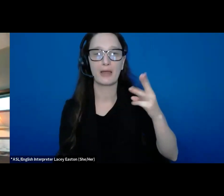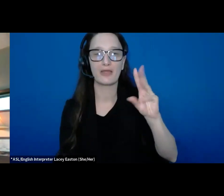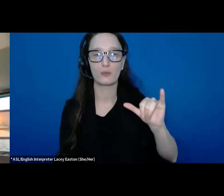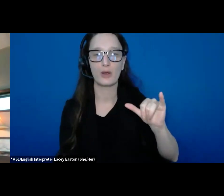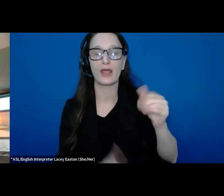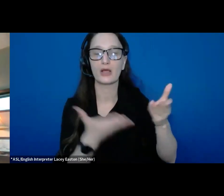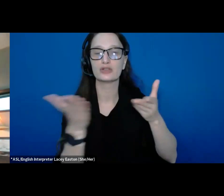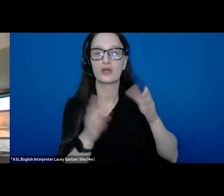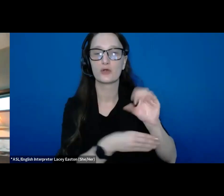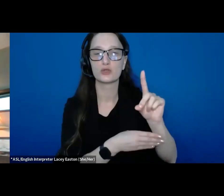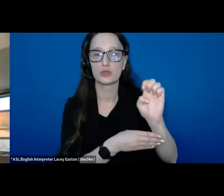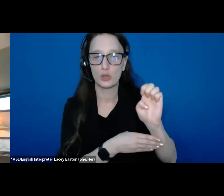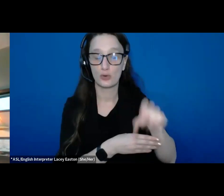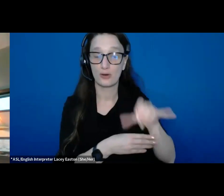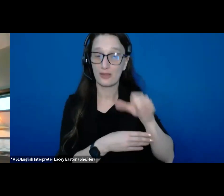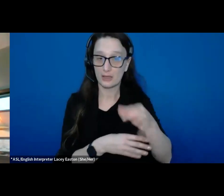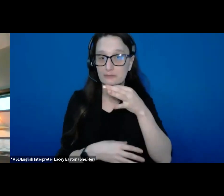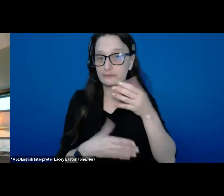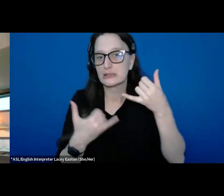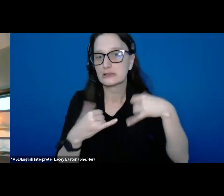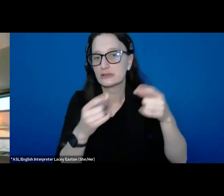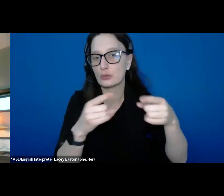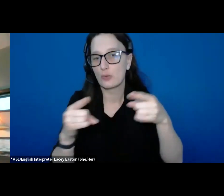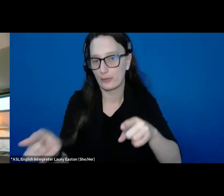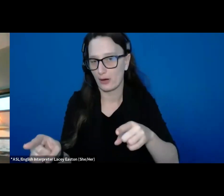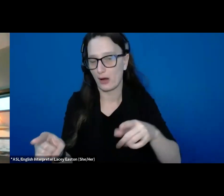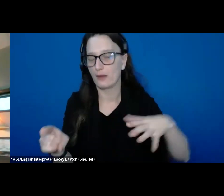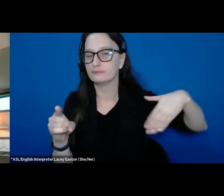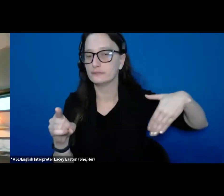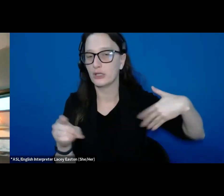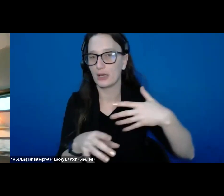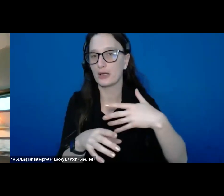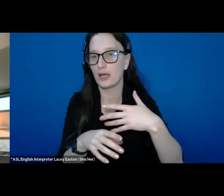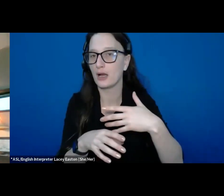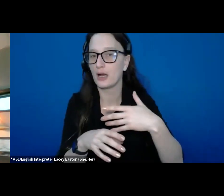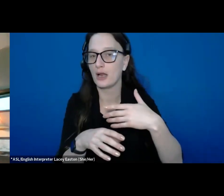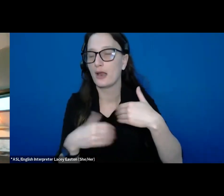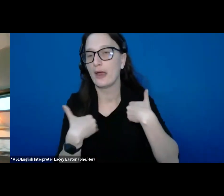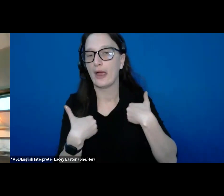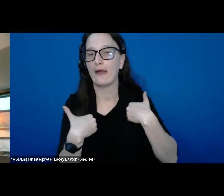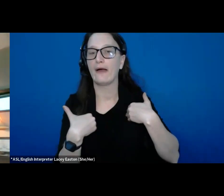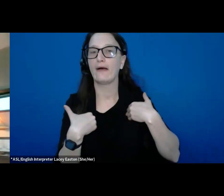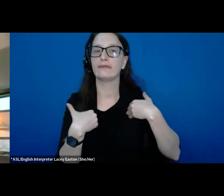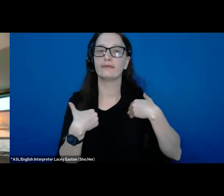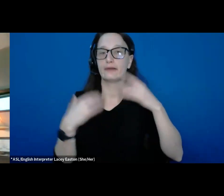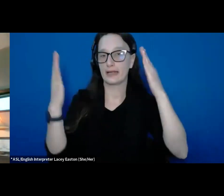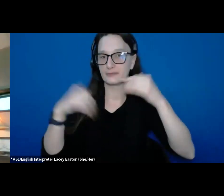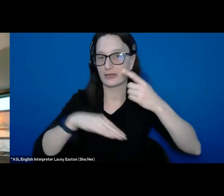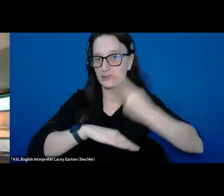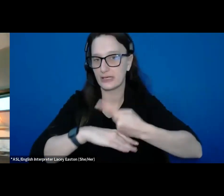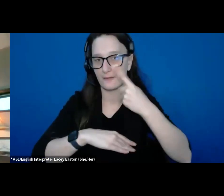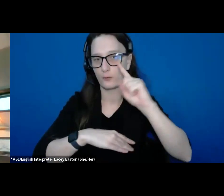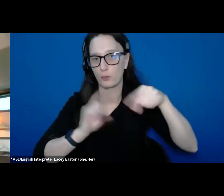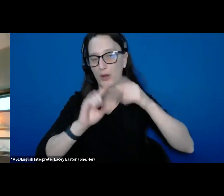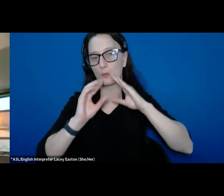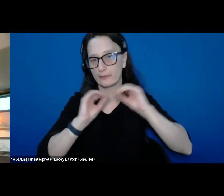still forthcoming. We haven't received a timeline necessarily of when that's going to be released, but that is the service